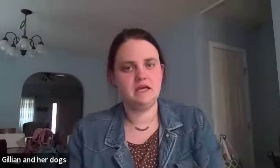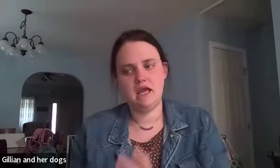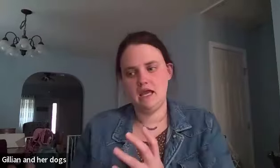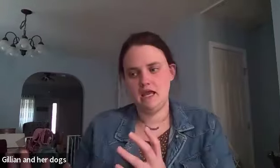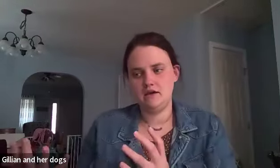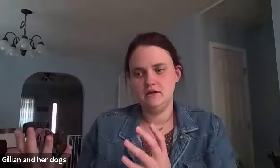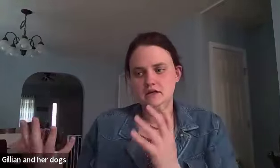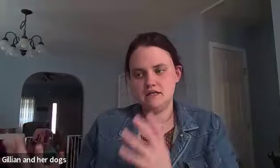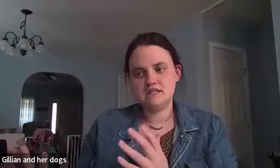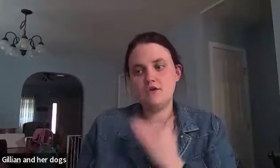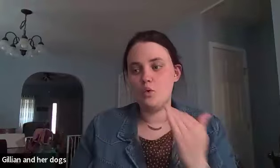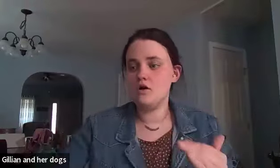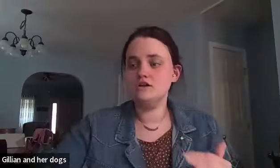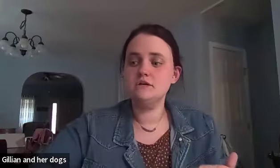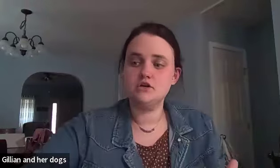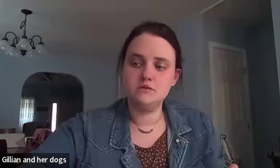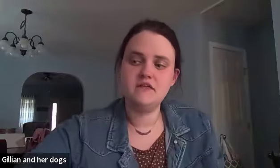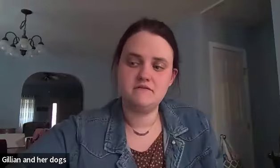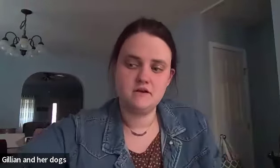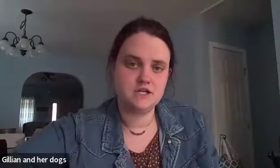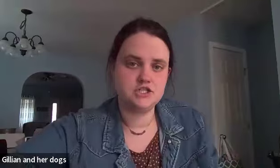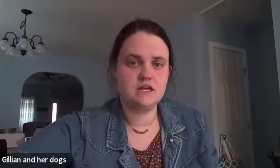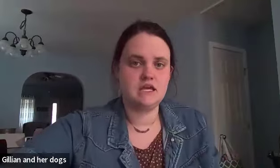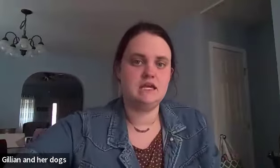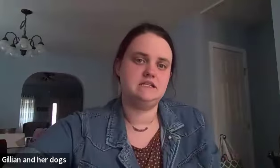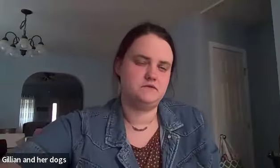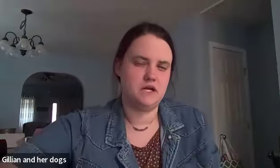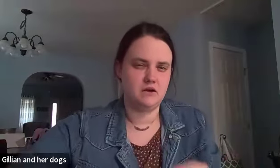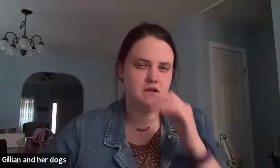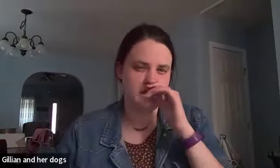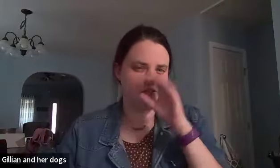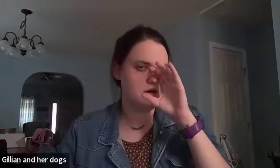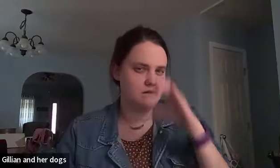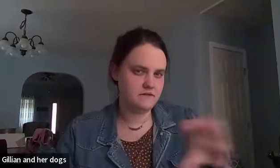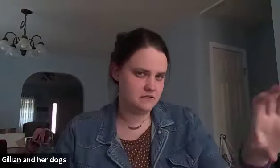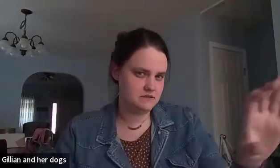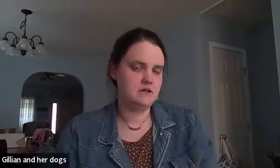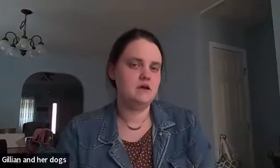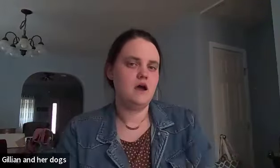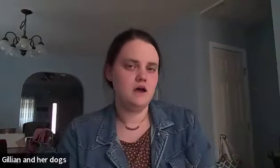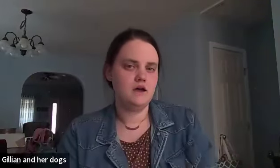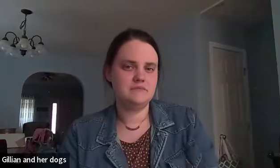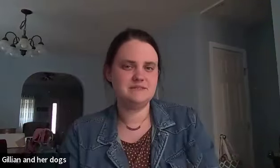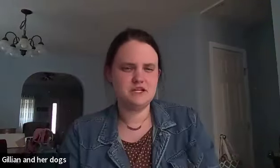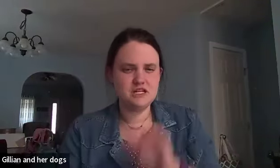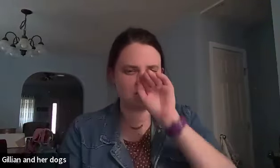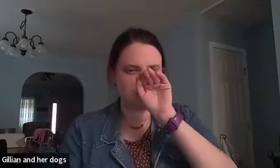being a kid sign, or also it could be that variation, like in a different area they do elephant. Especially because it's